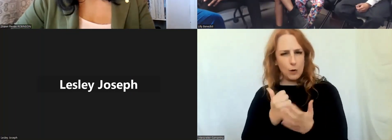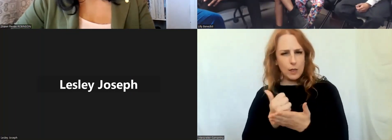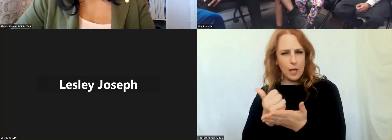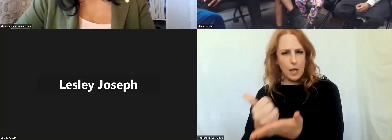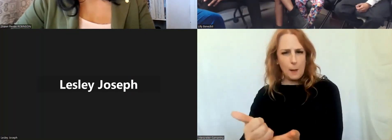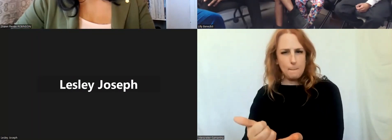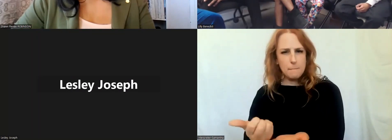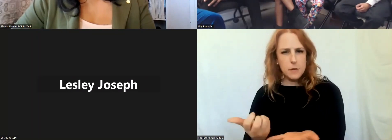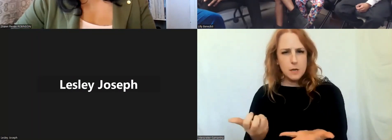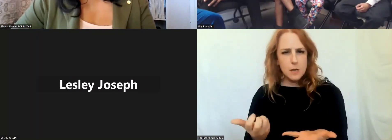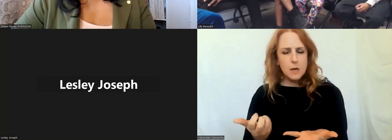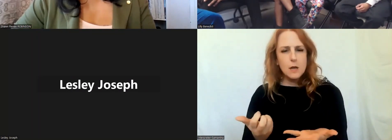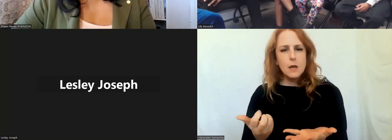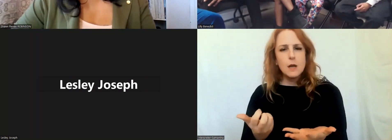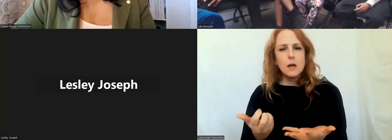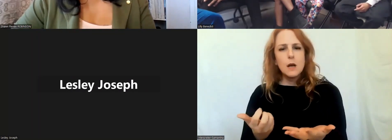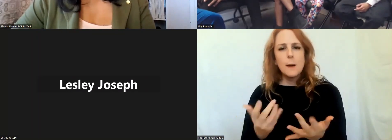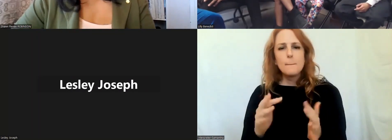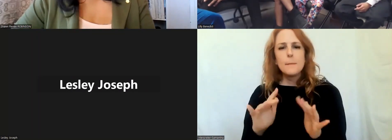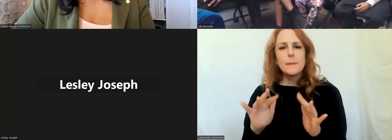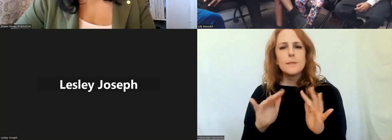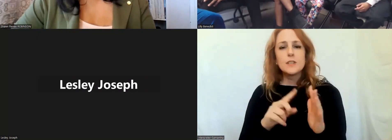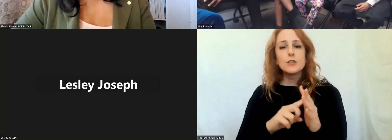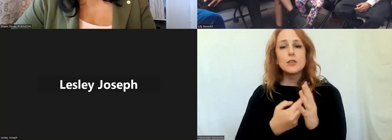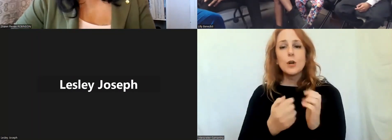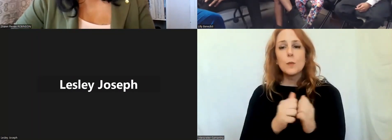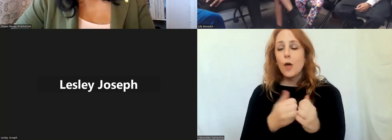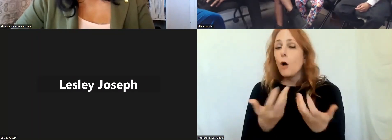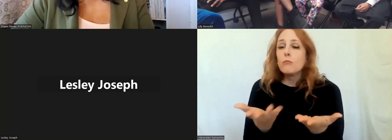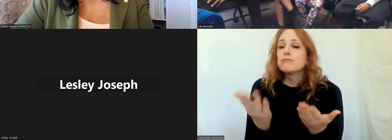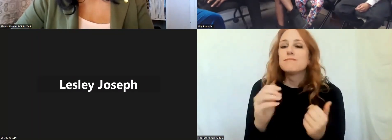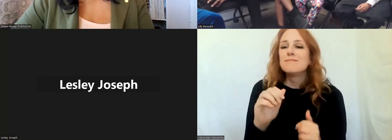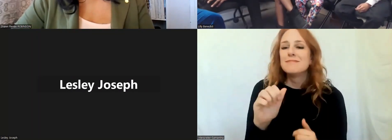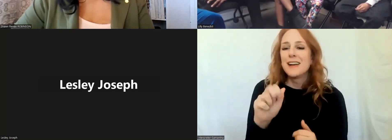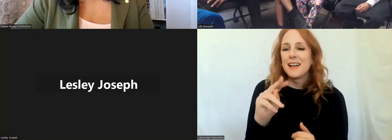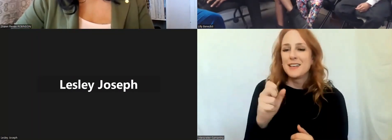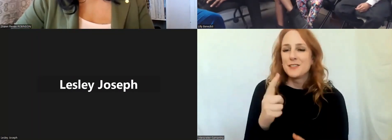And let's start. Go ahead, Angel.